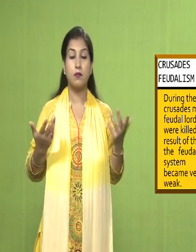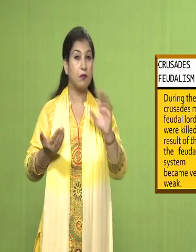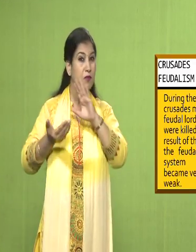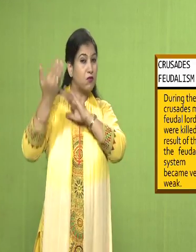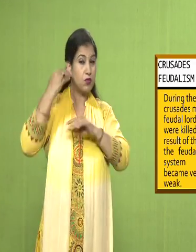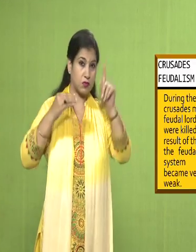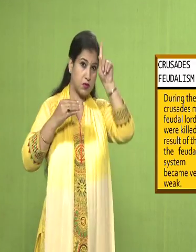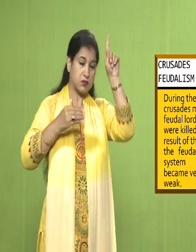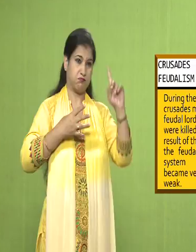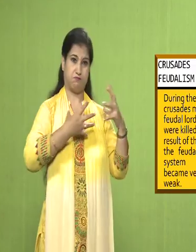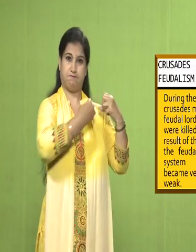hold of the feudal lords.